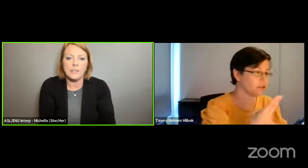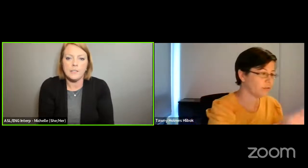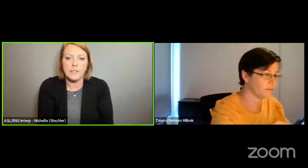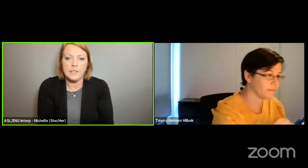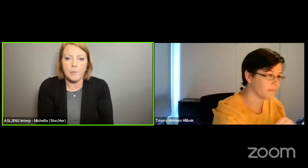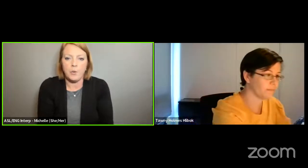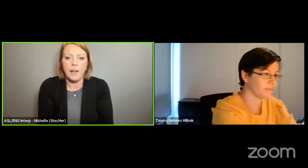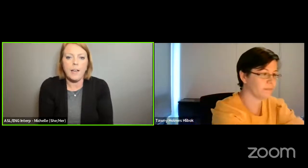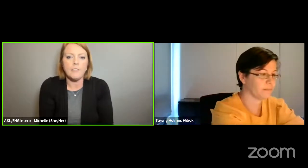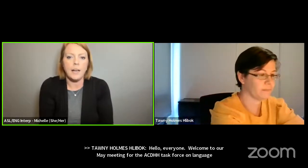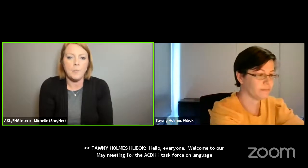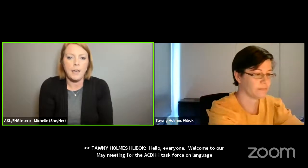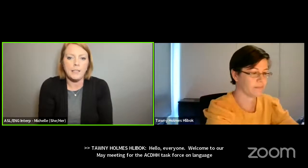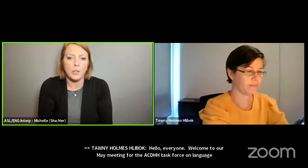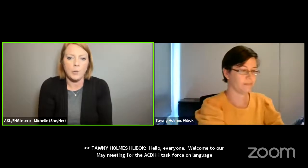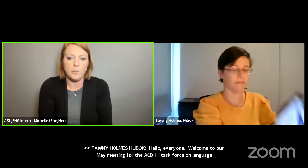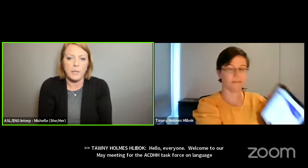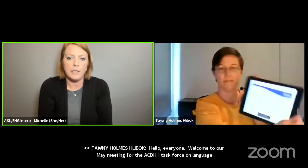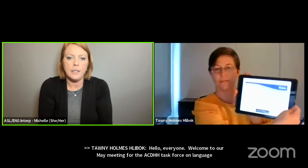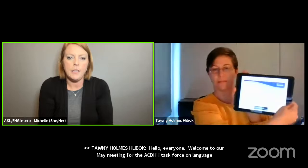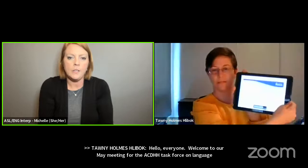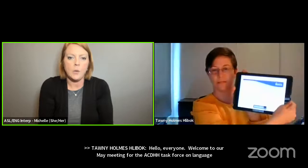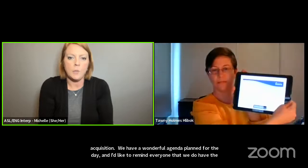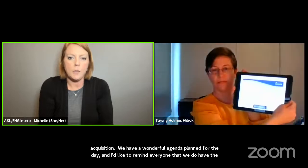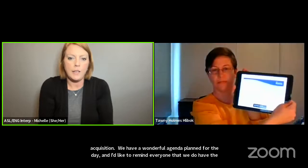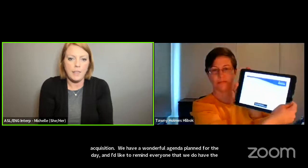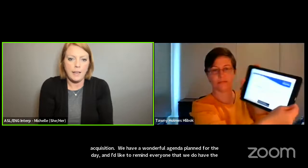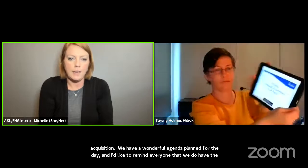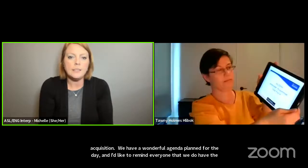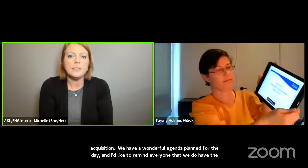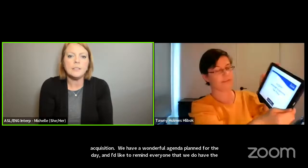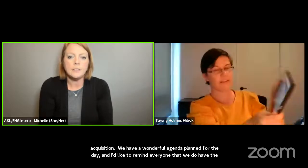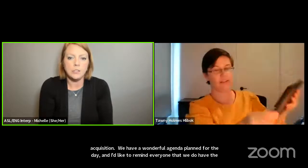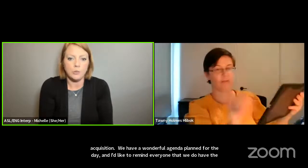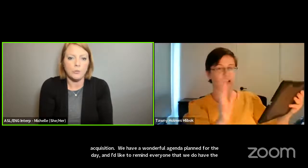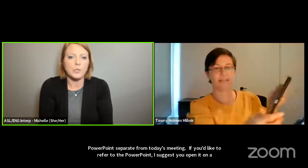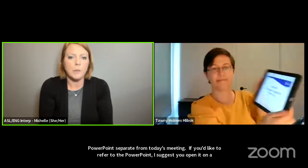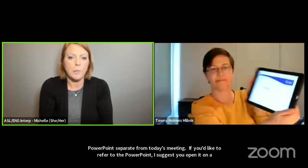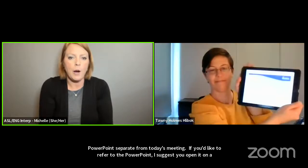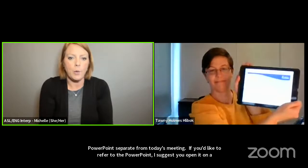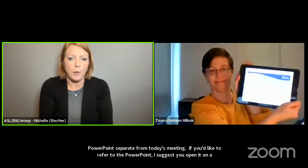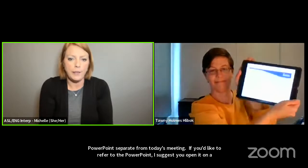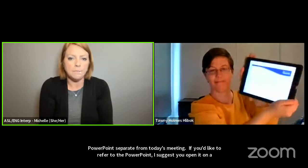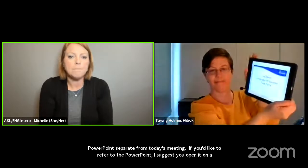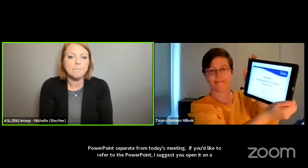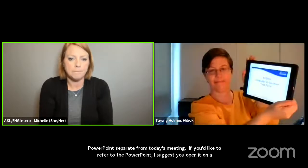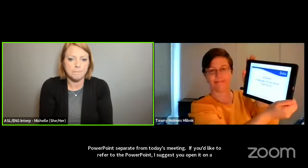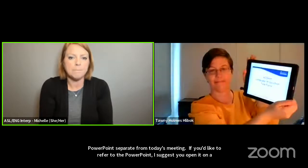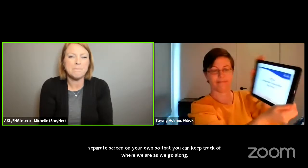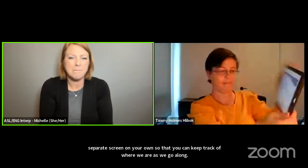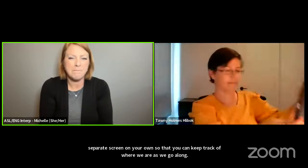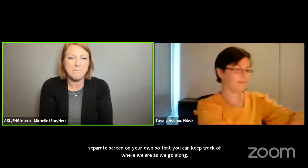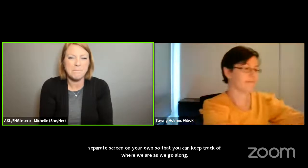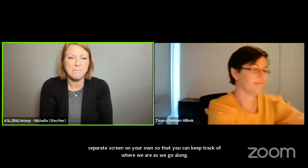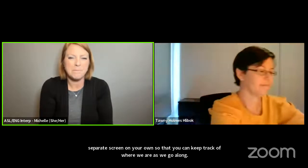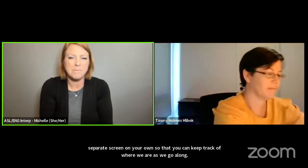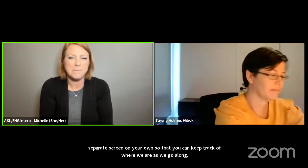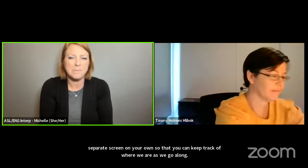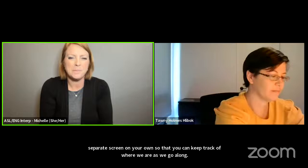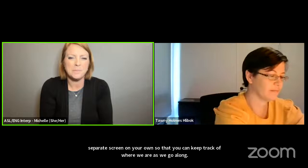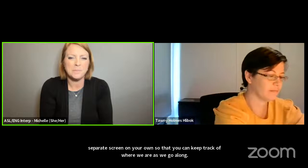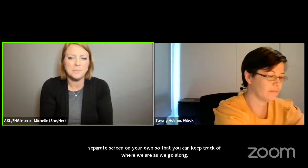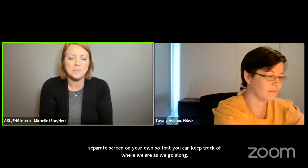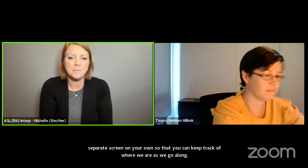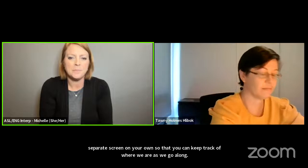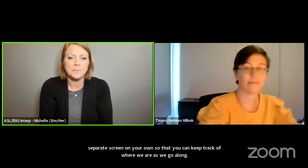For example, I have an iPad here with me, so I'm using that to refer to my PowerPoint.